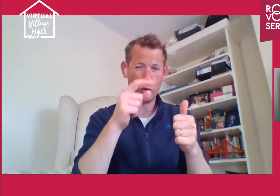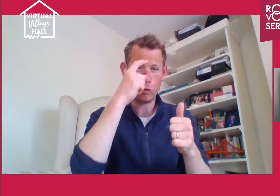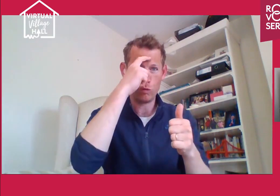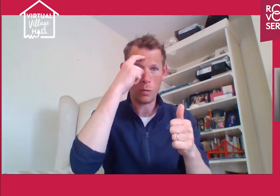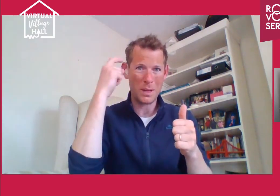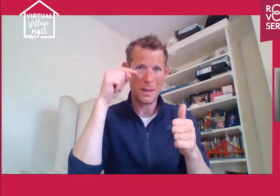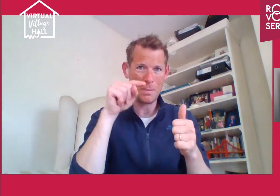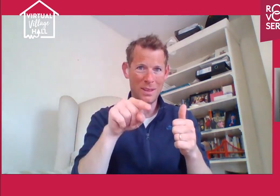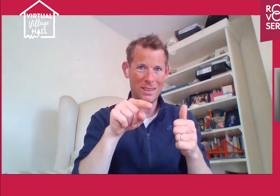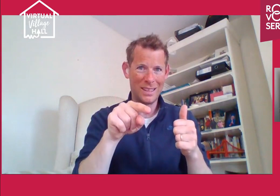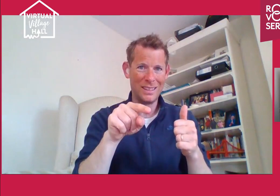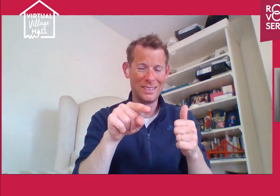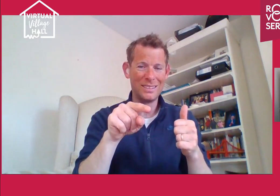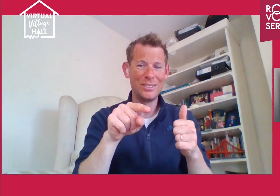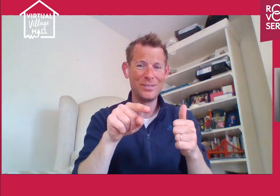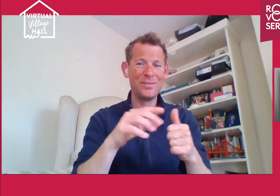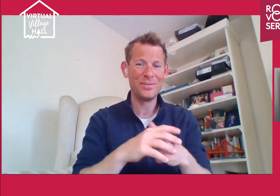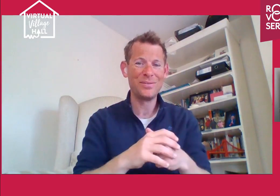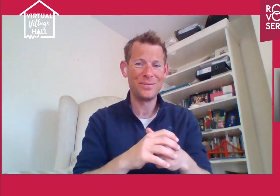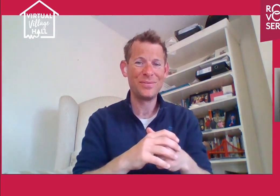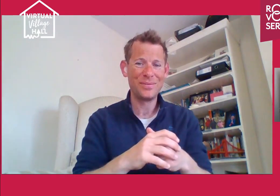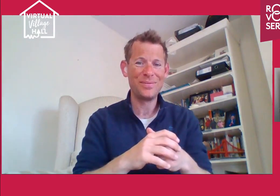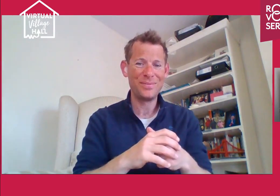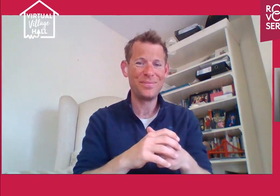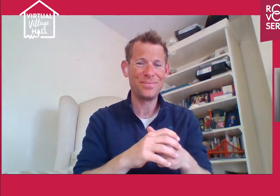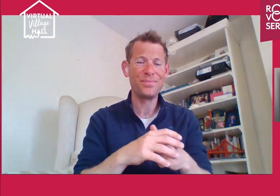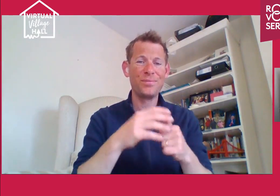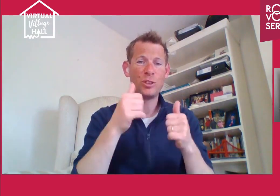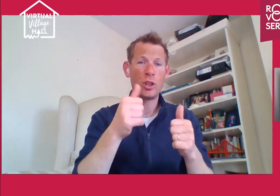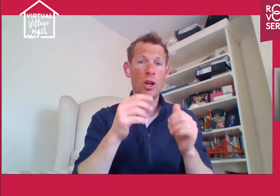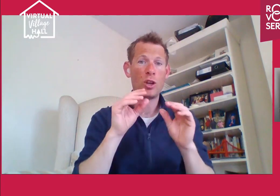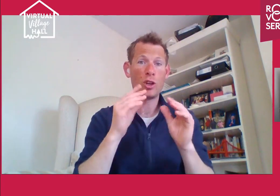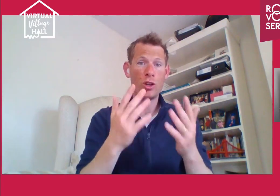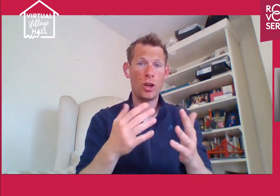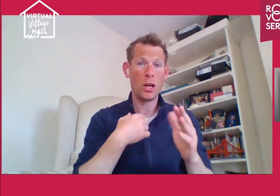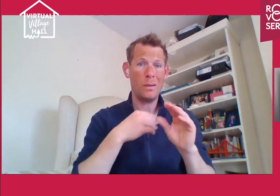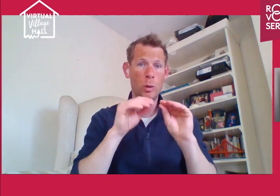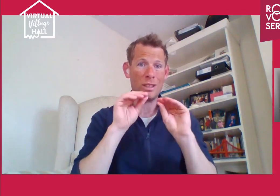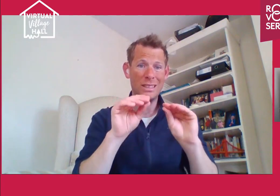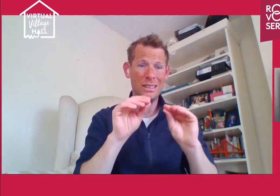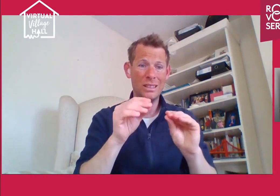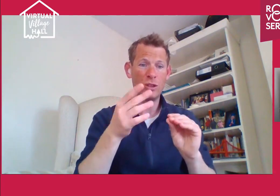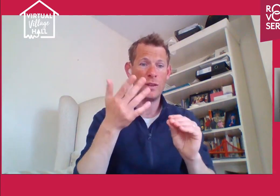All right. So you can remember that and remember your files on your hand.